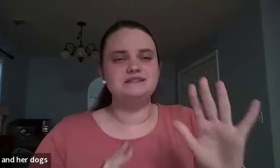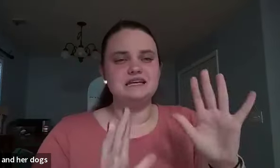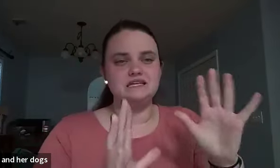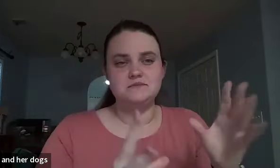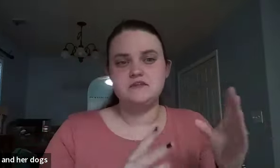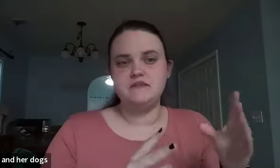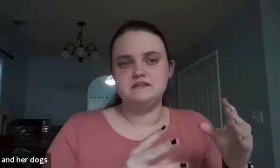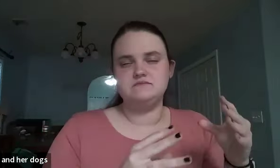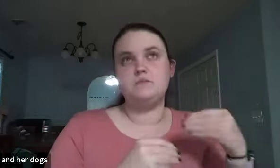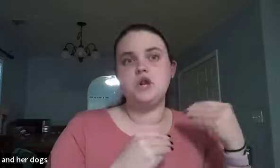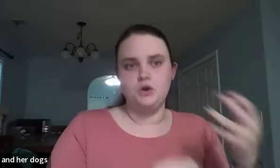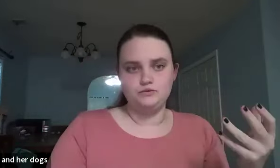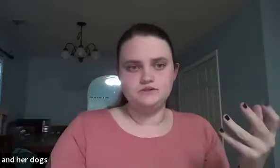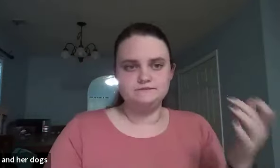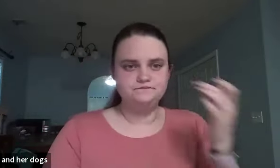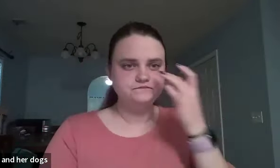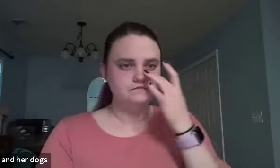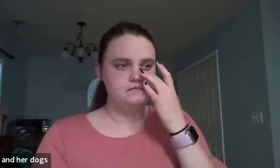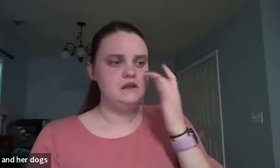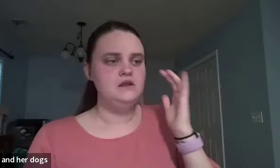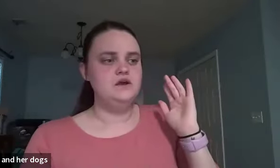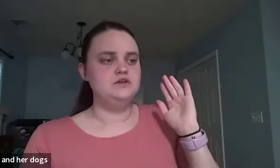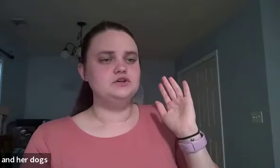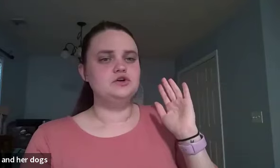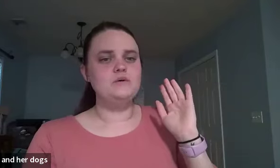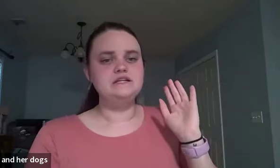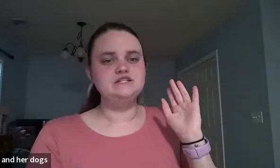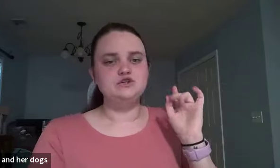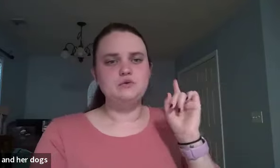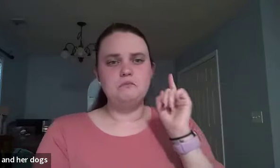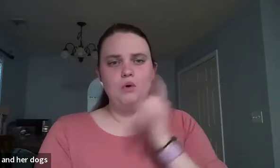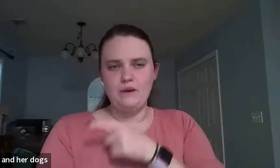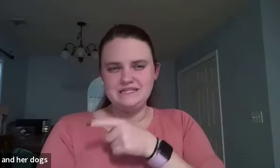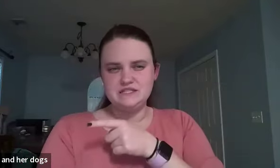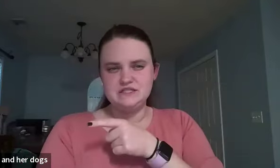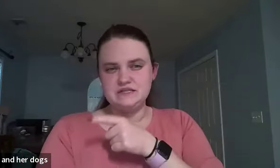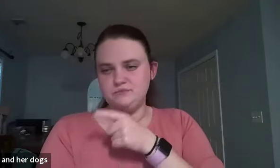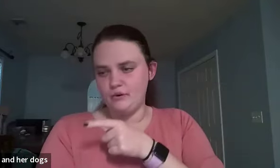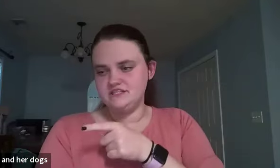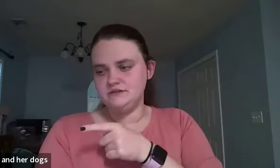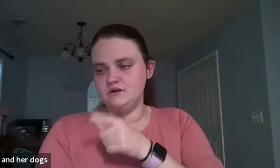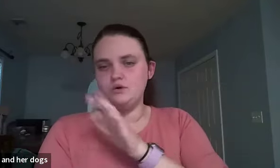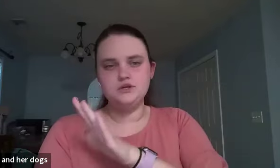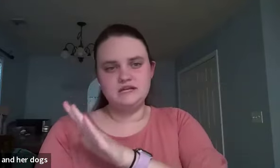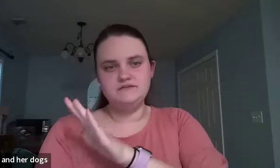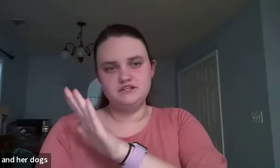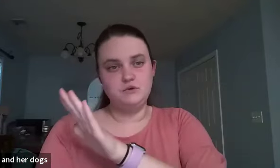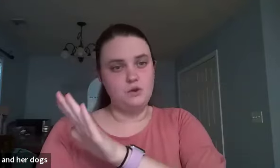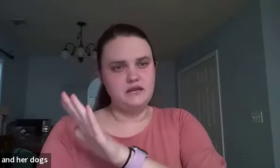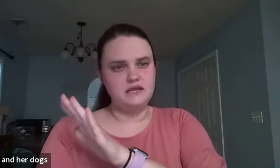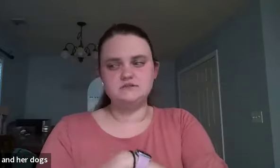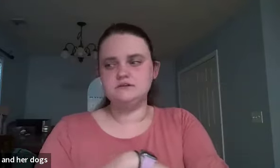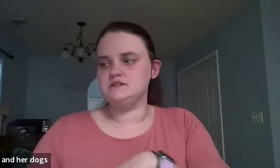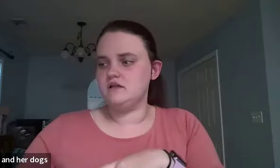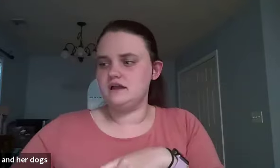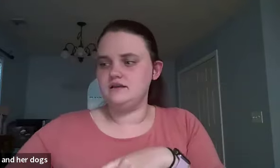someone's like something that someone owns, you're going to point to it, or you can even like do open hand to it. So